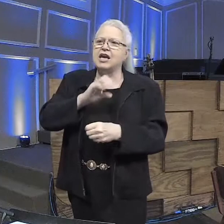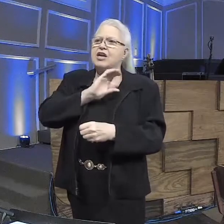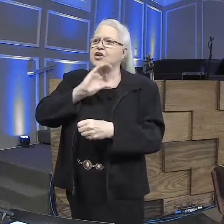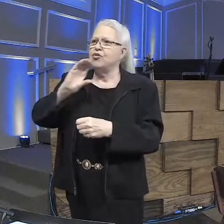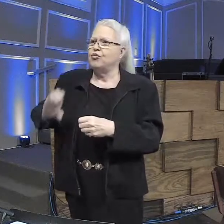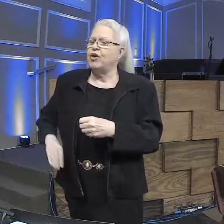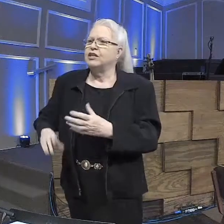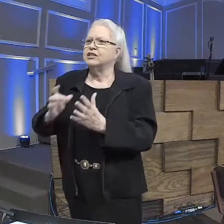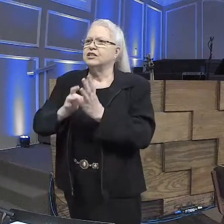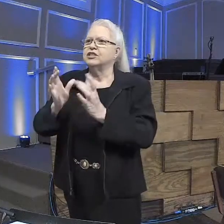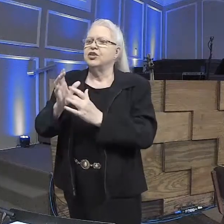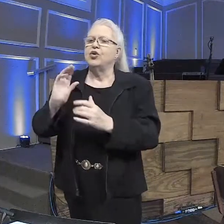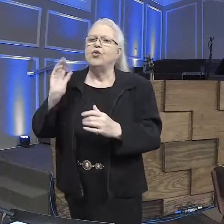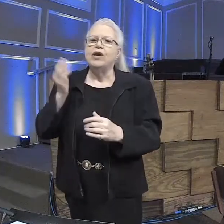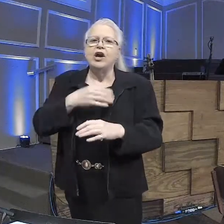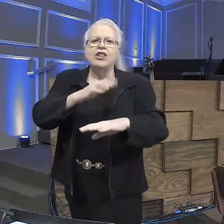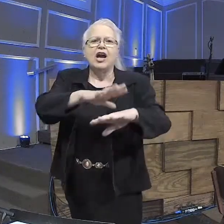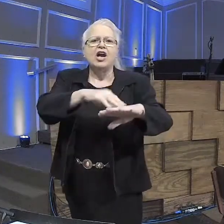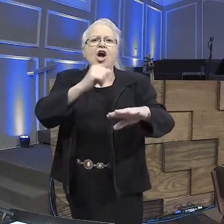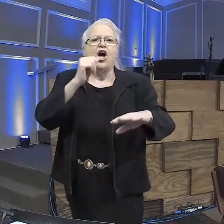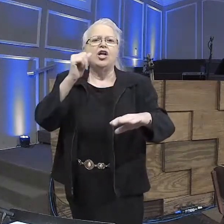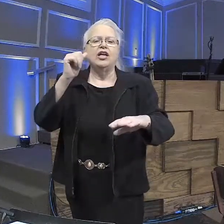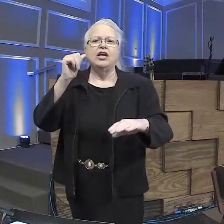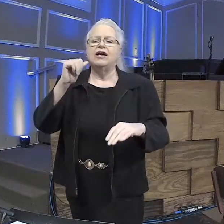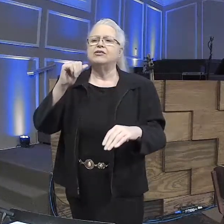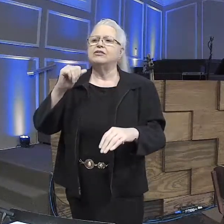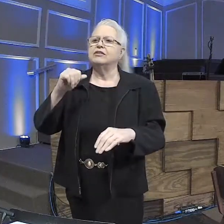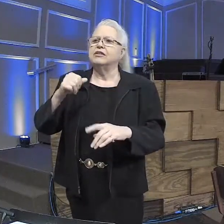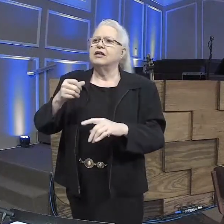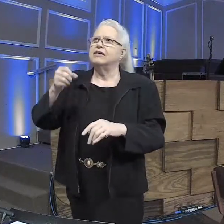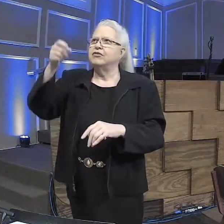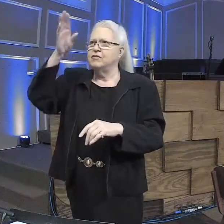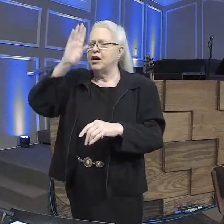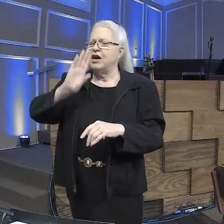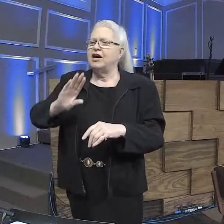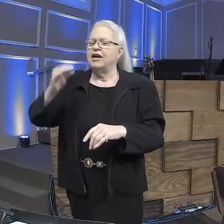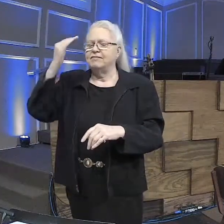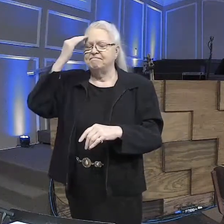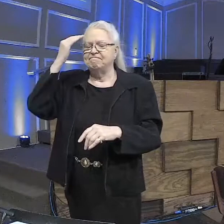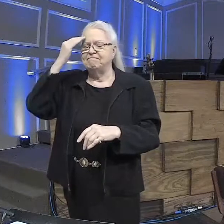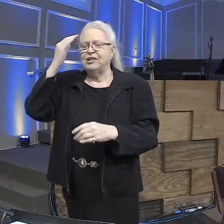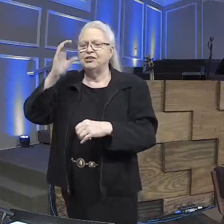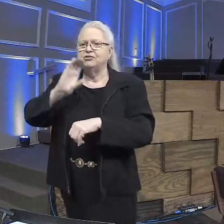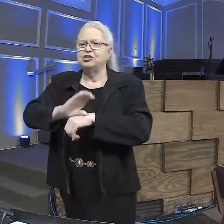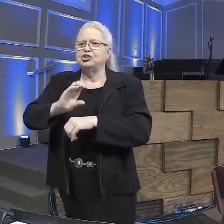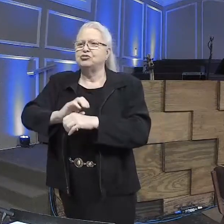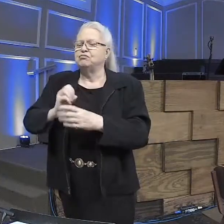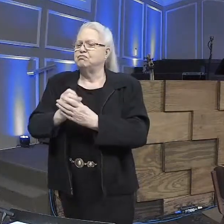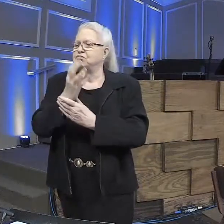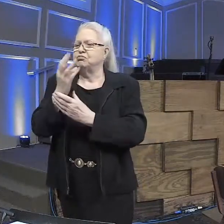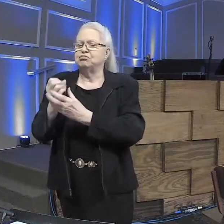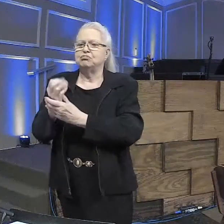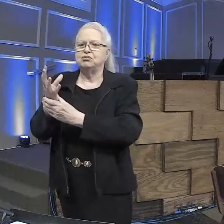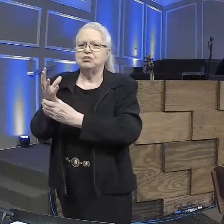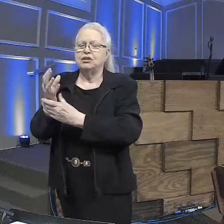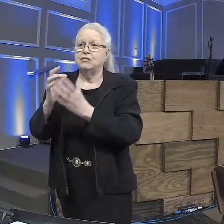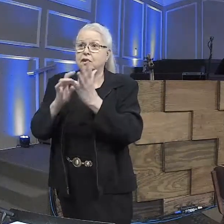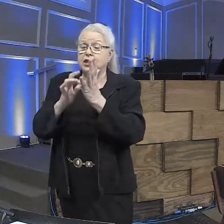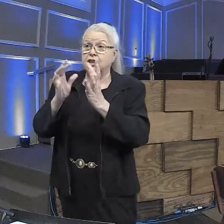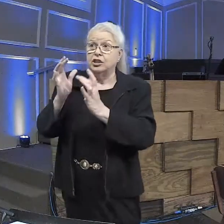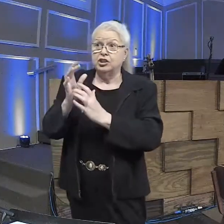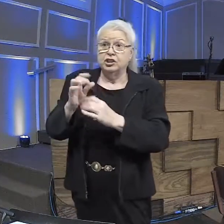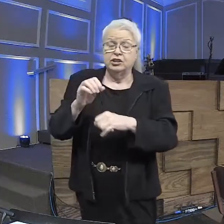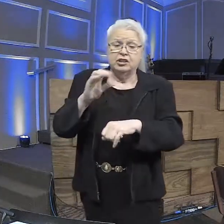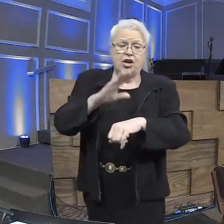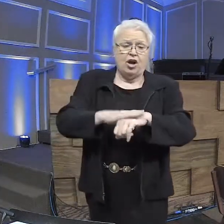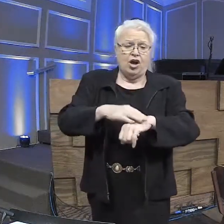the ecclesia, the called out ones of God. And I know that the church will flourish, because here's what Jesus said: on this rock